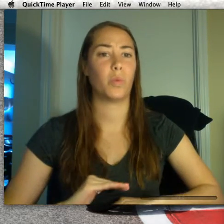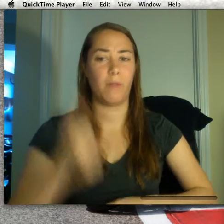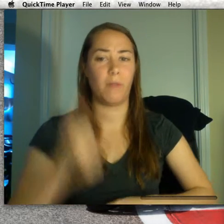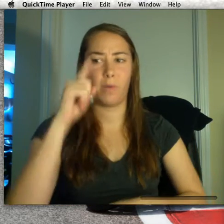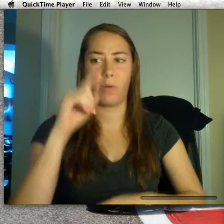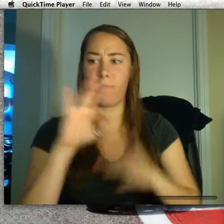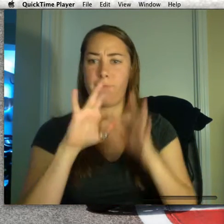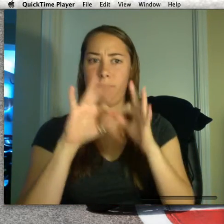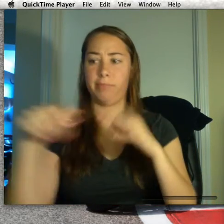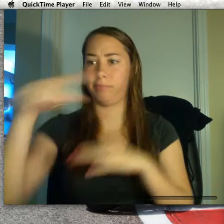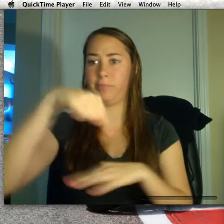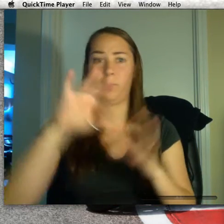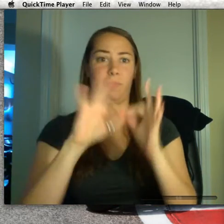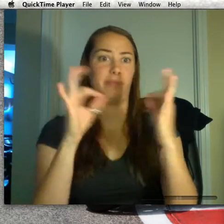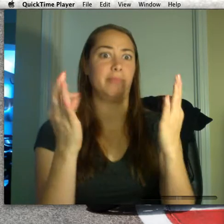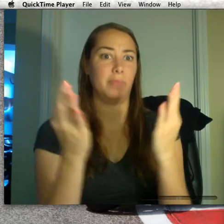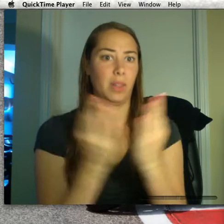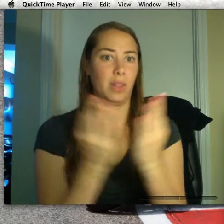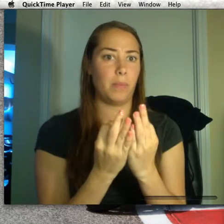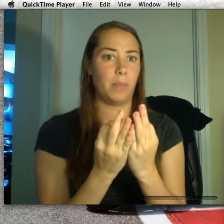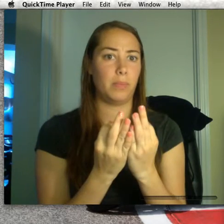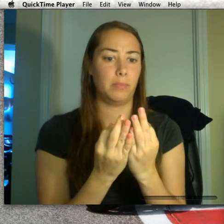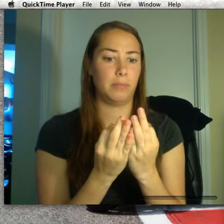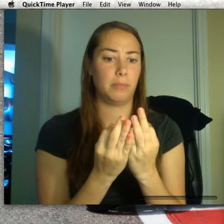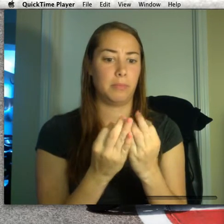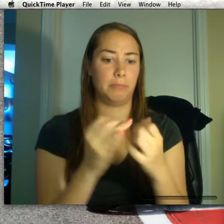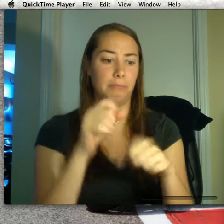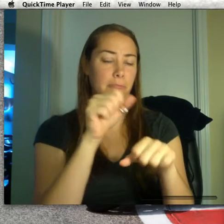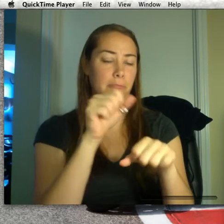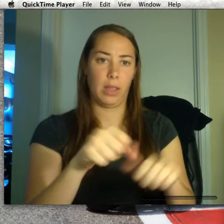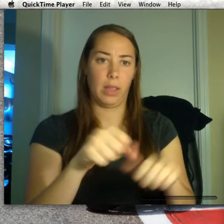great is this multilingual,